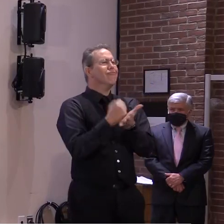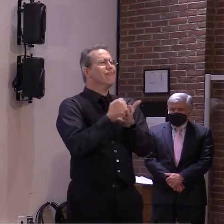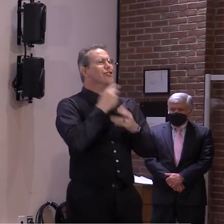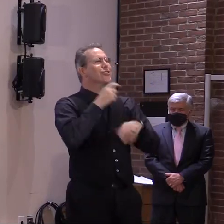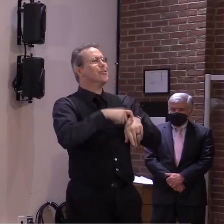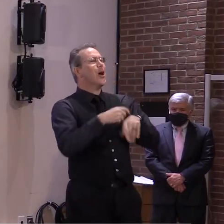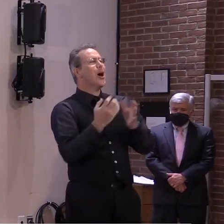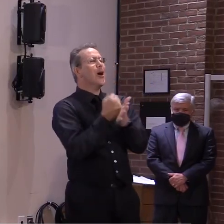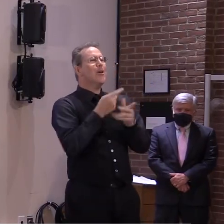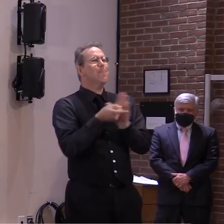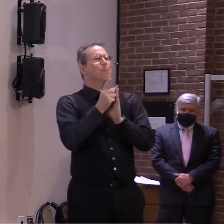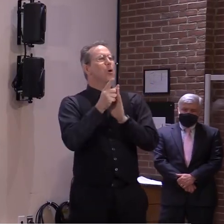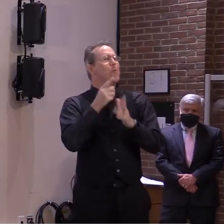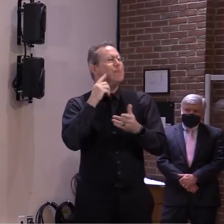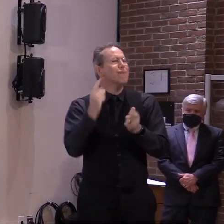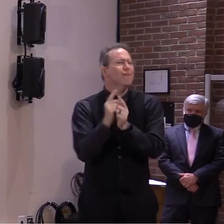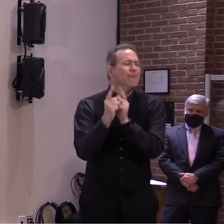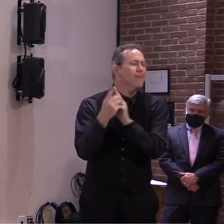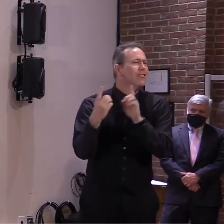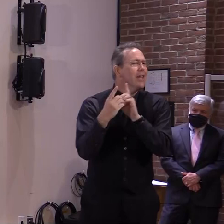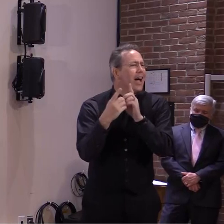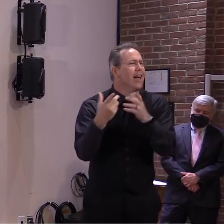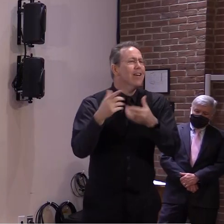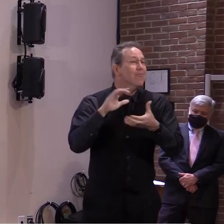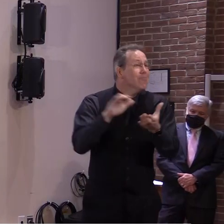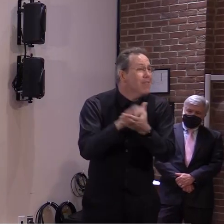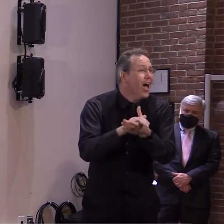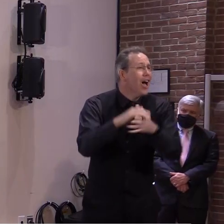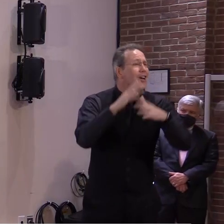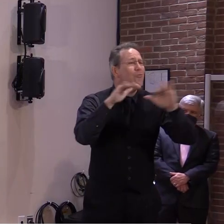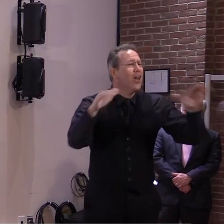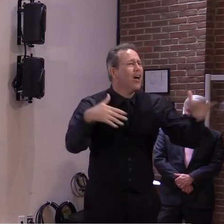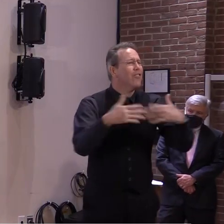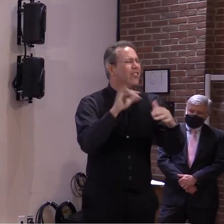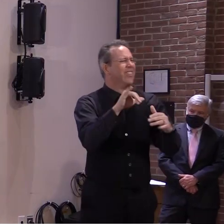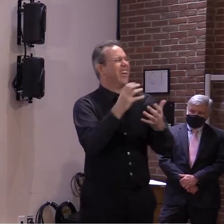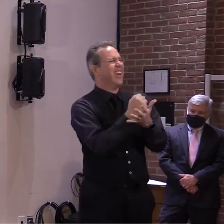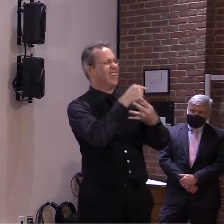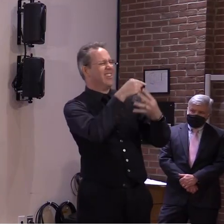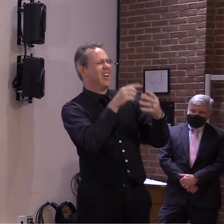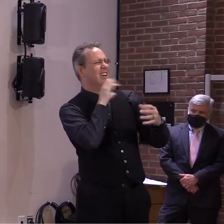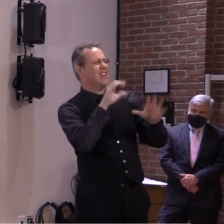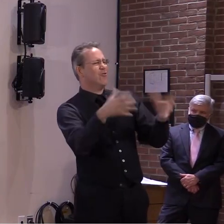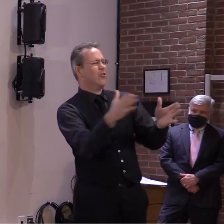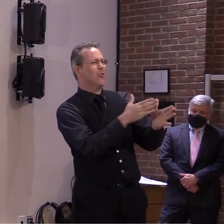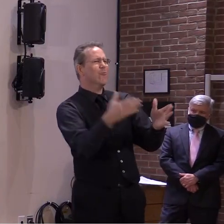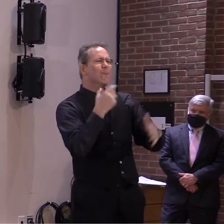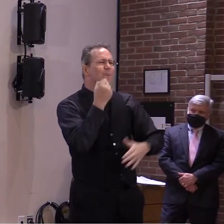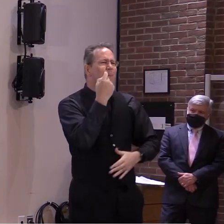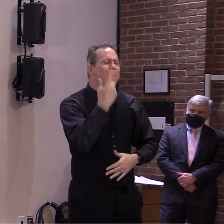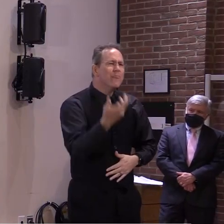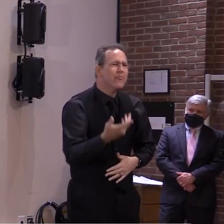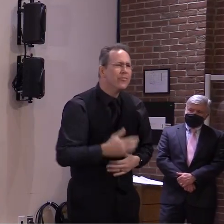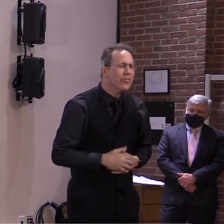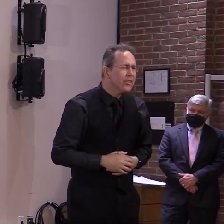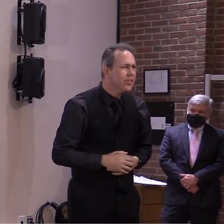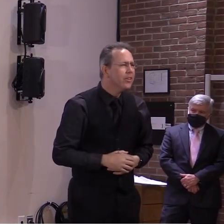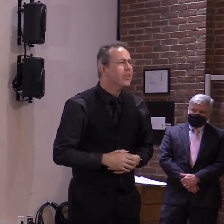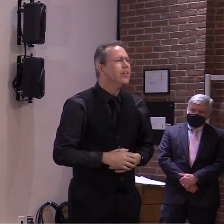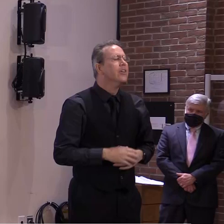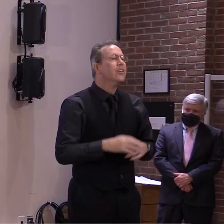perfect, just like throughout the pandemic, that's been true. So, you know, if we look at the college